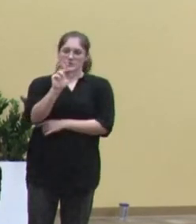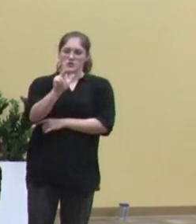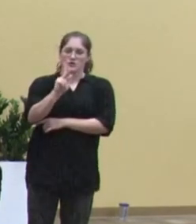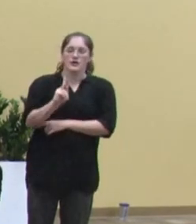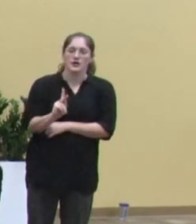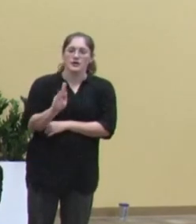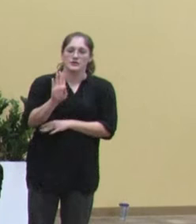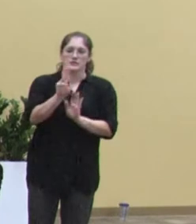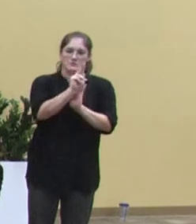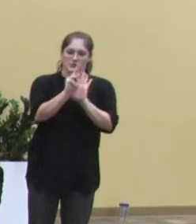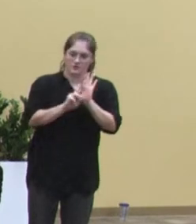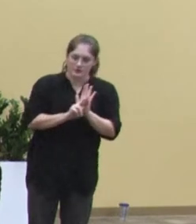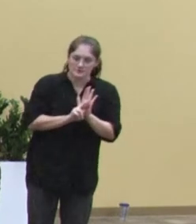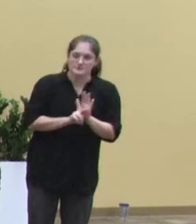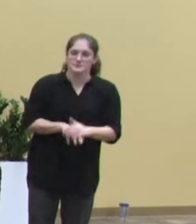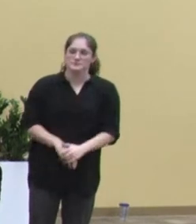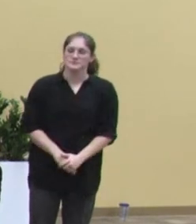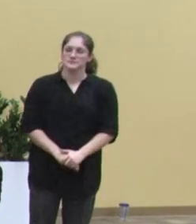Rights.